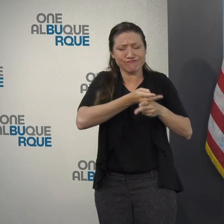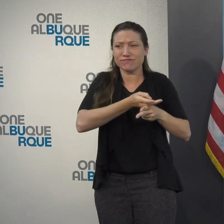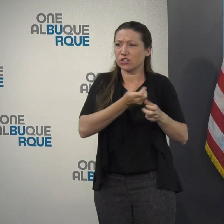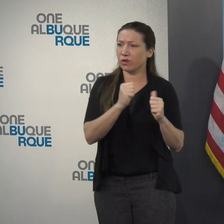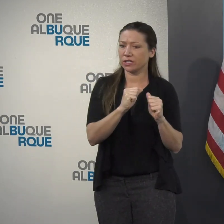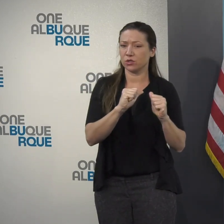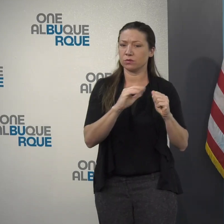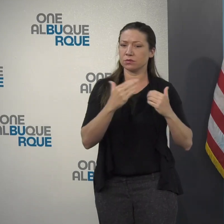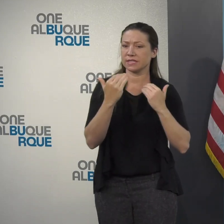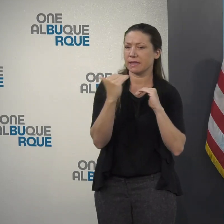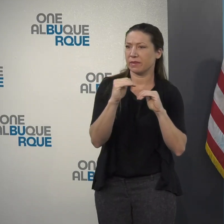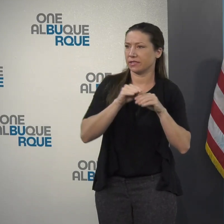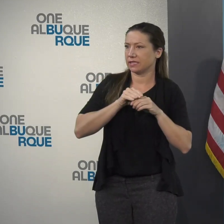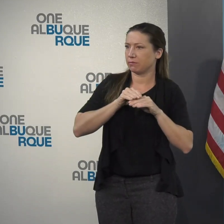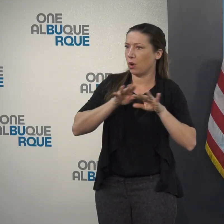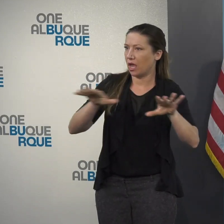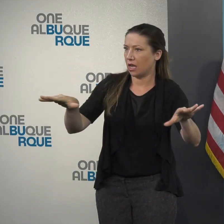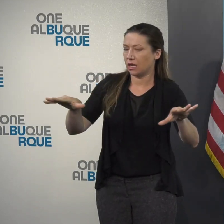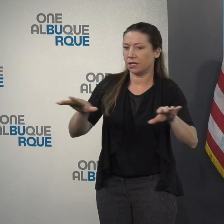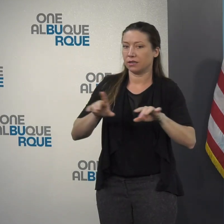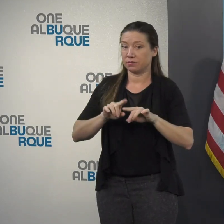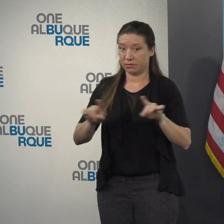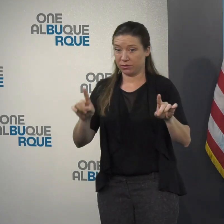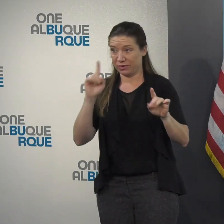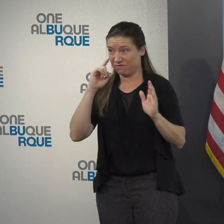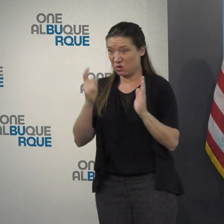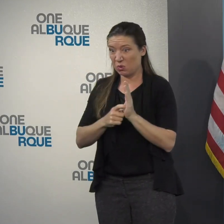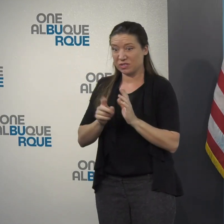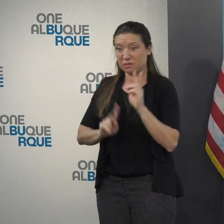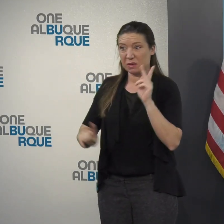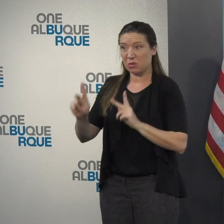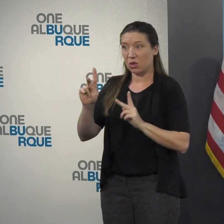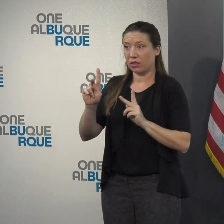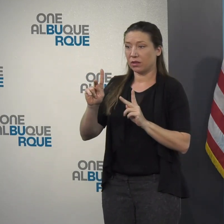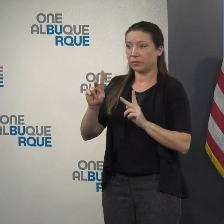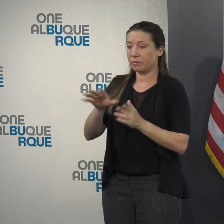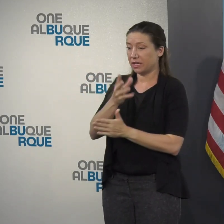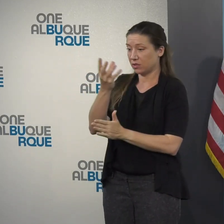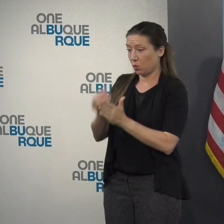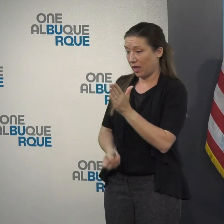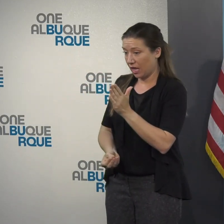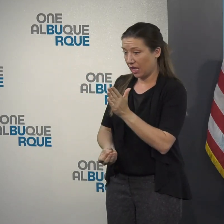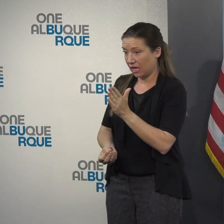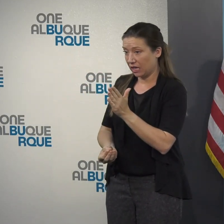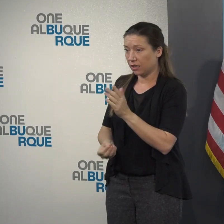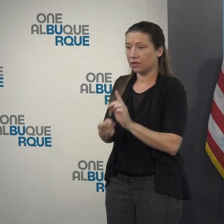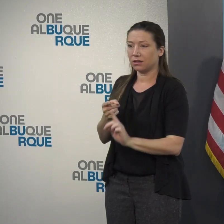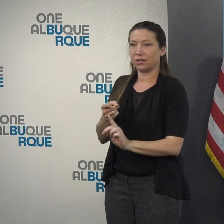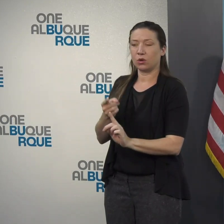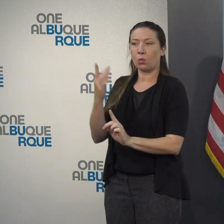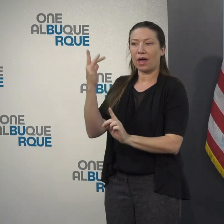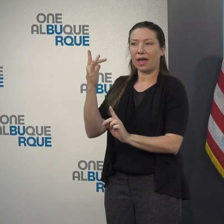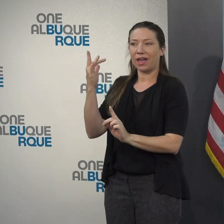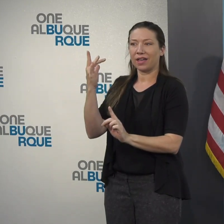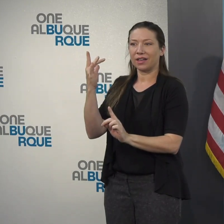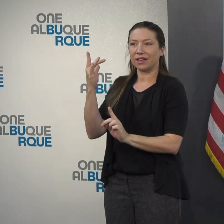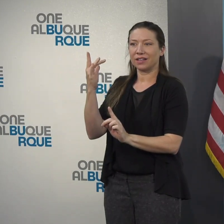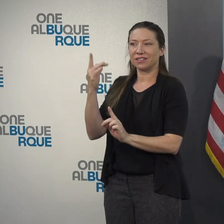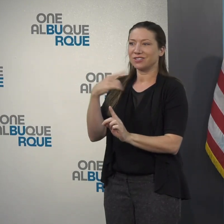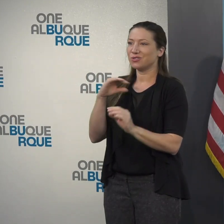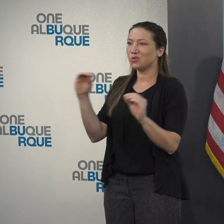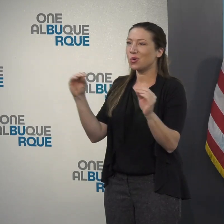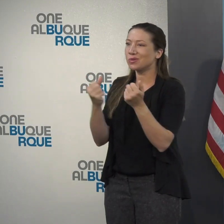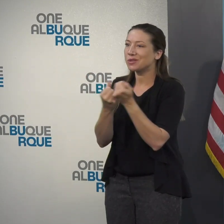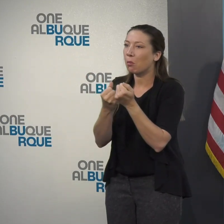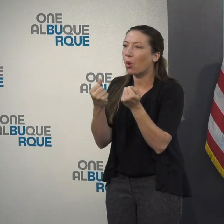lot of the folks who seem to be passing away, if they didn't have inherent conditions, it's because of a support network that isn't quite as strong.